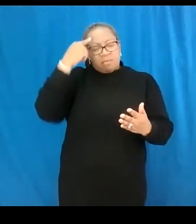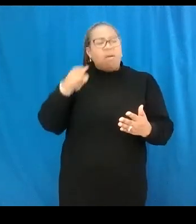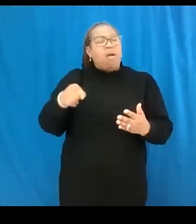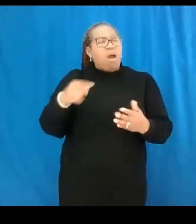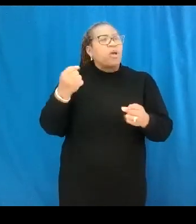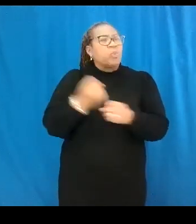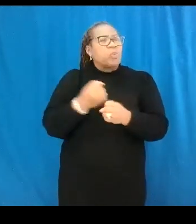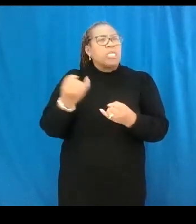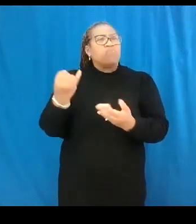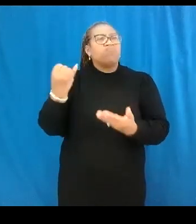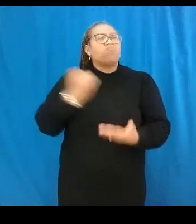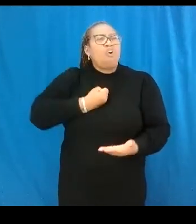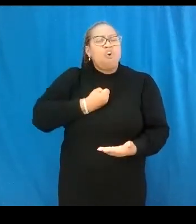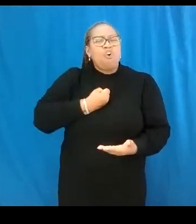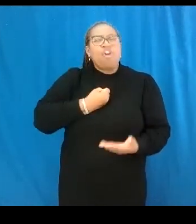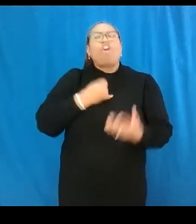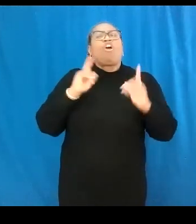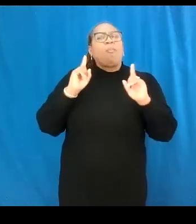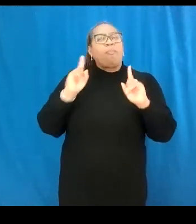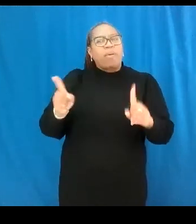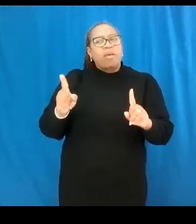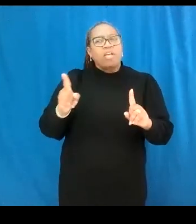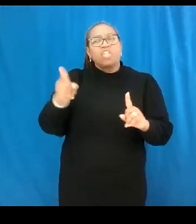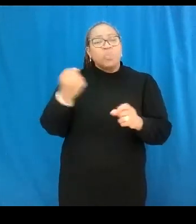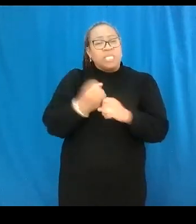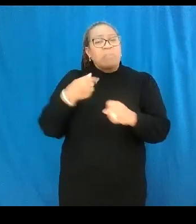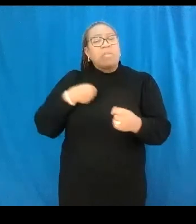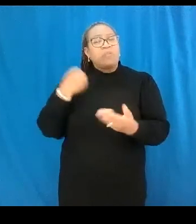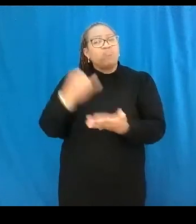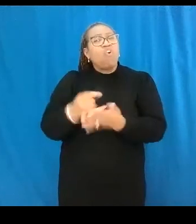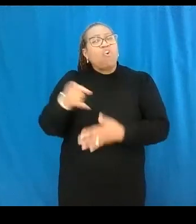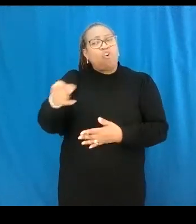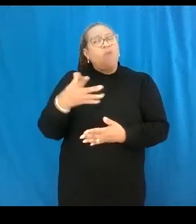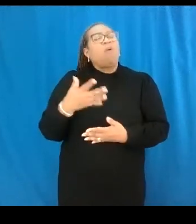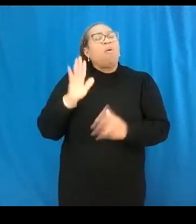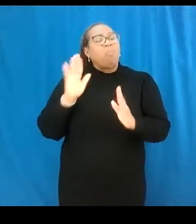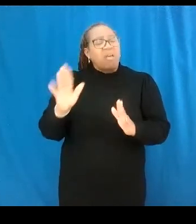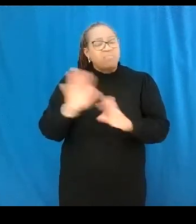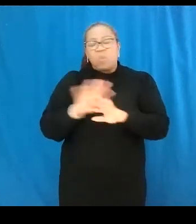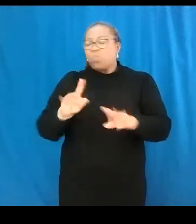force of love. It's not passivity, but it's moving in the opposite spirit. Amen.